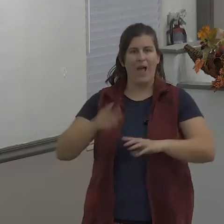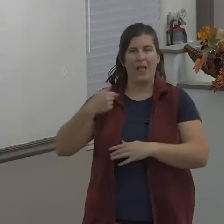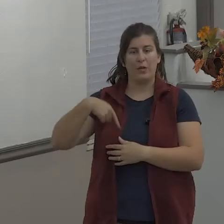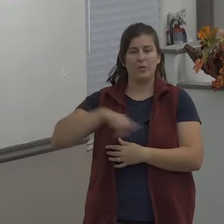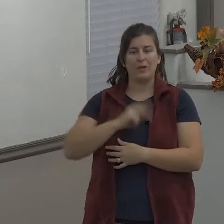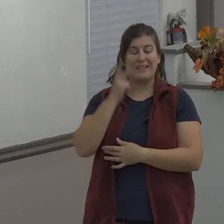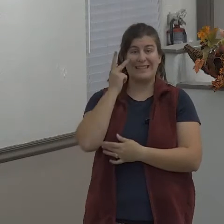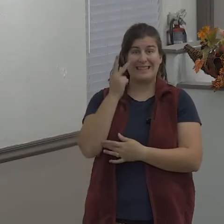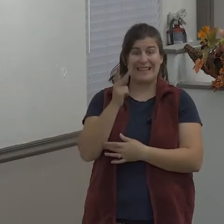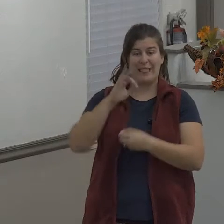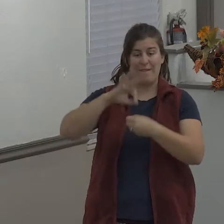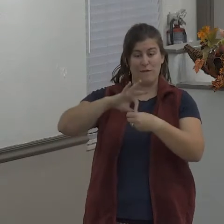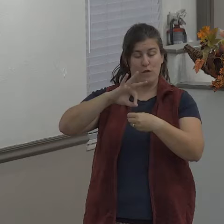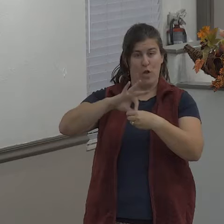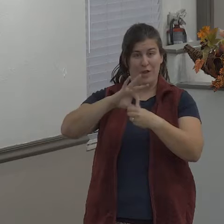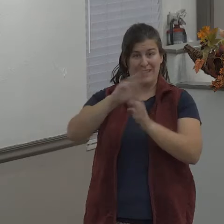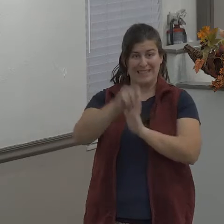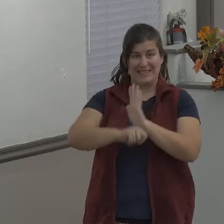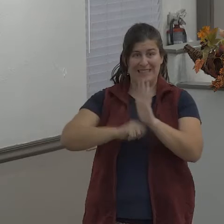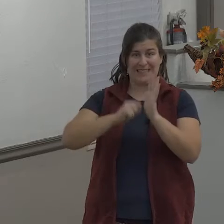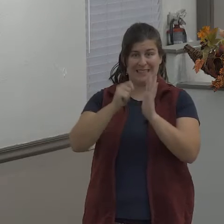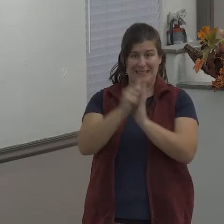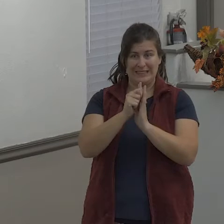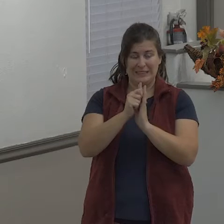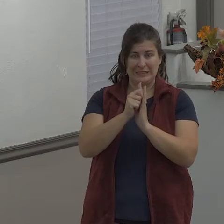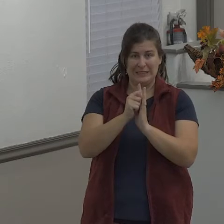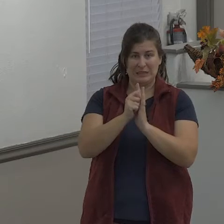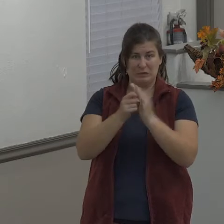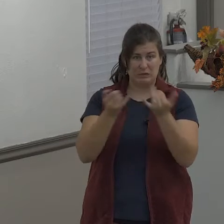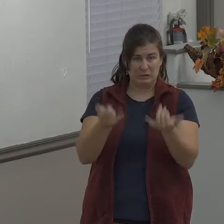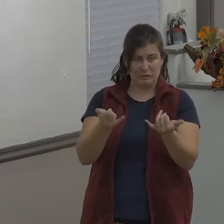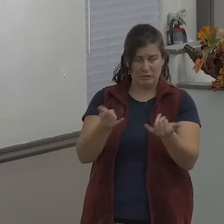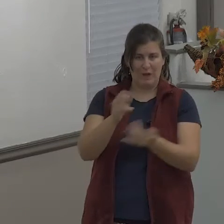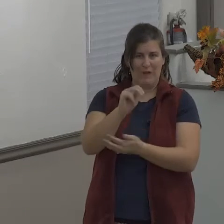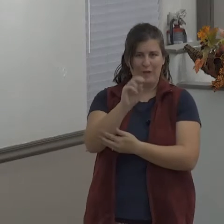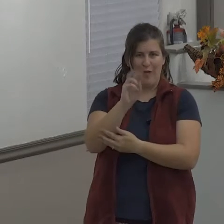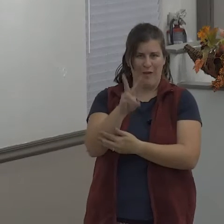this election cycle coming into play,